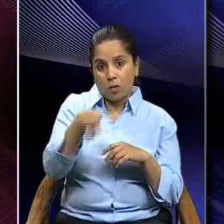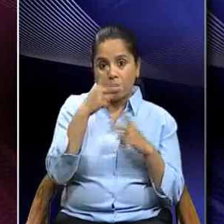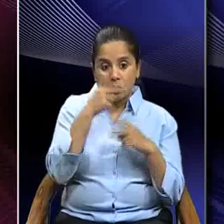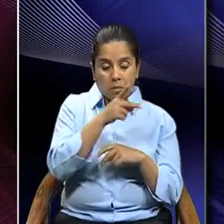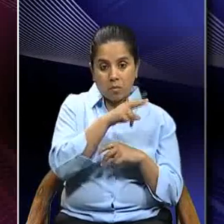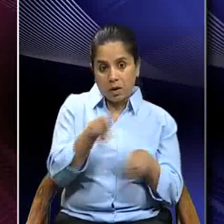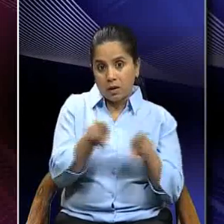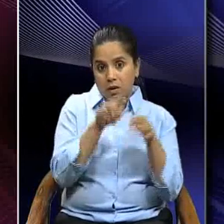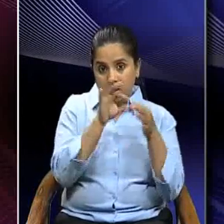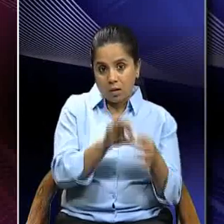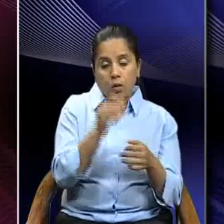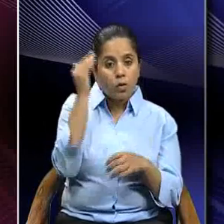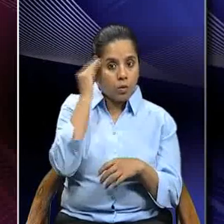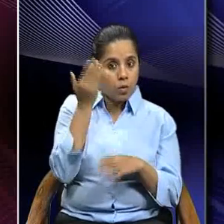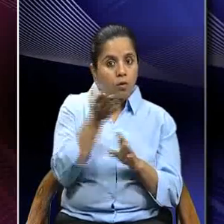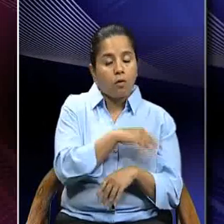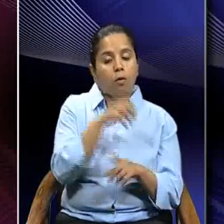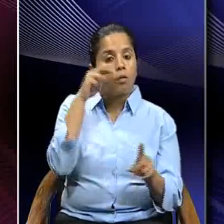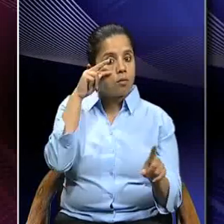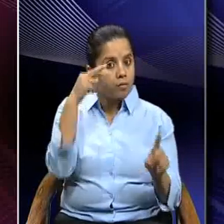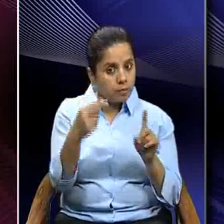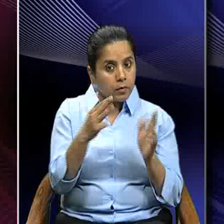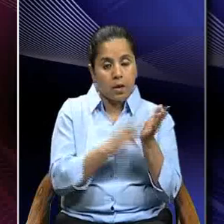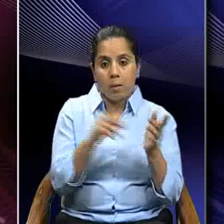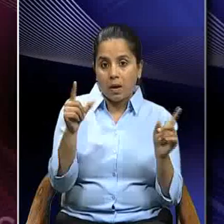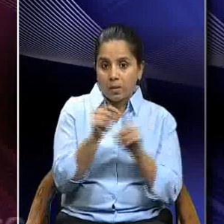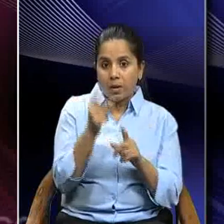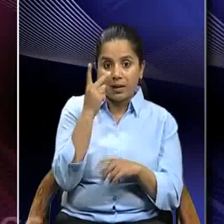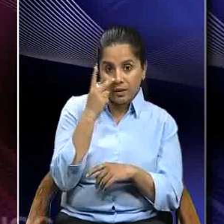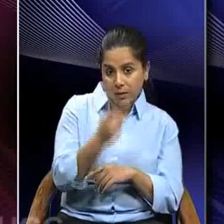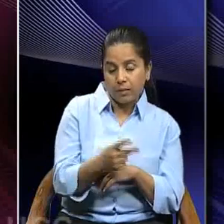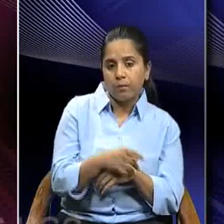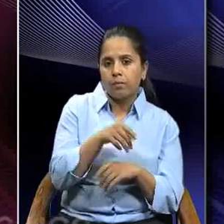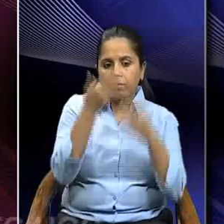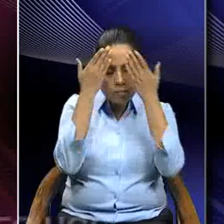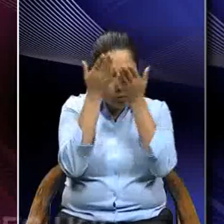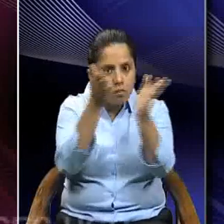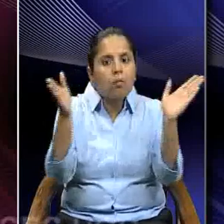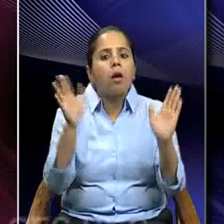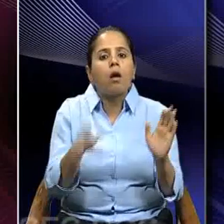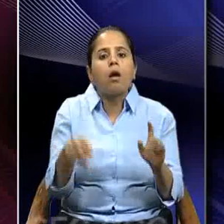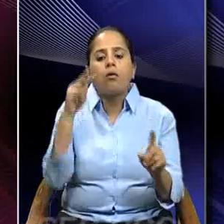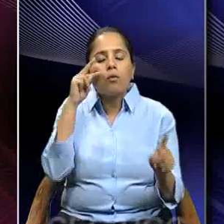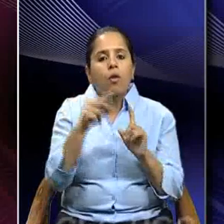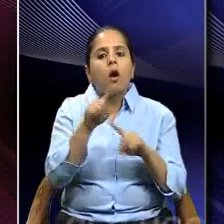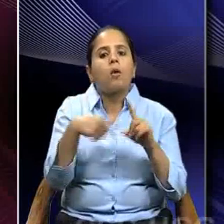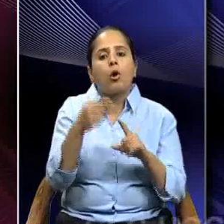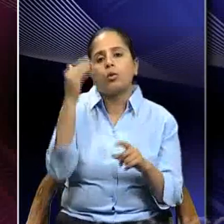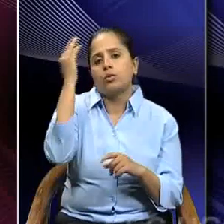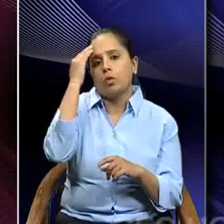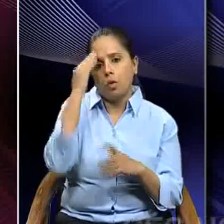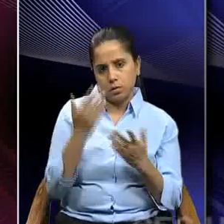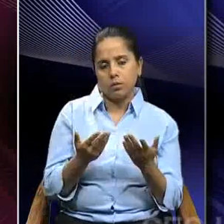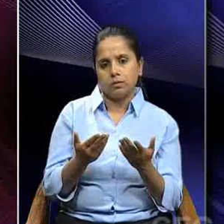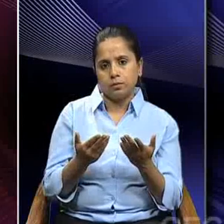of knowledge from the perspective of MLP, it broadens the view about knowledge, and